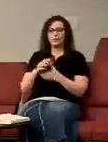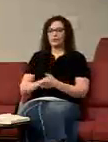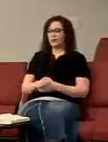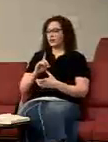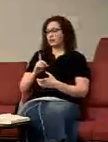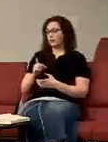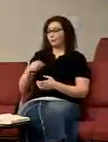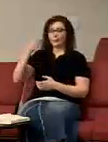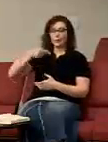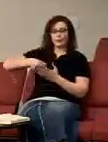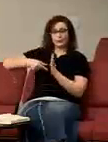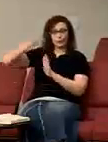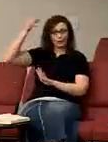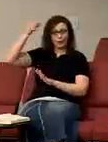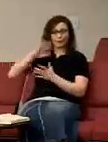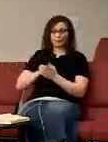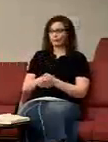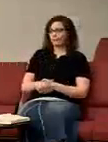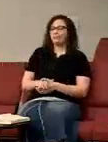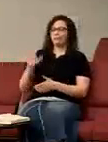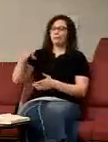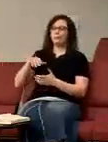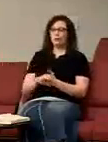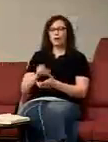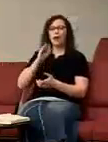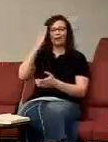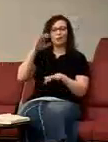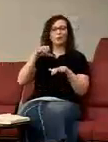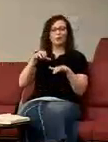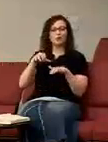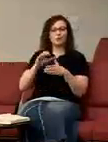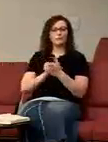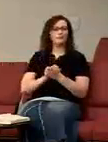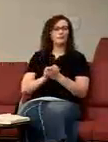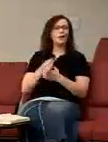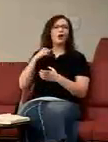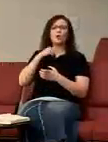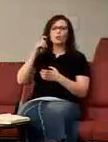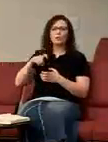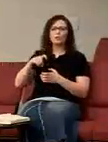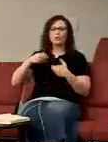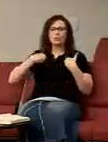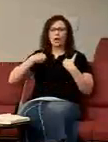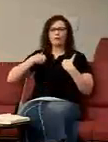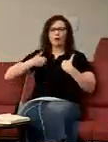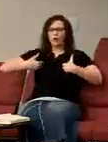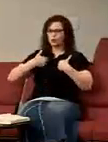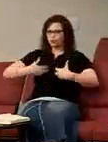you know, I know I can't do it. But God can. Amen. And so we need to have gorilla faith in a